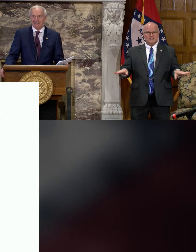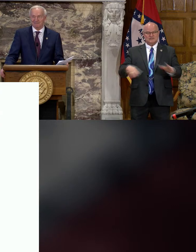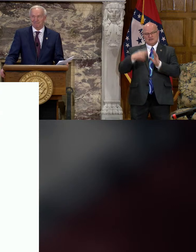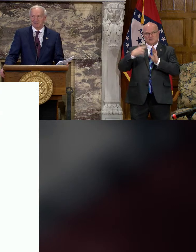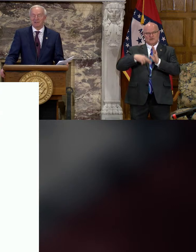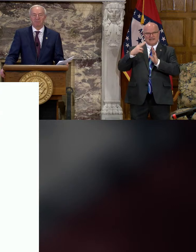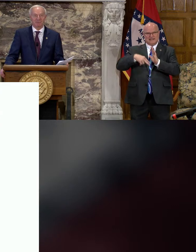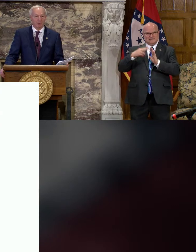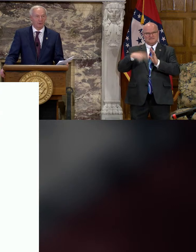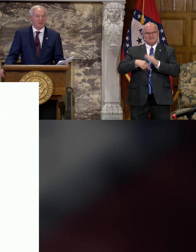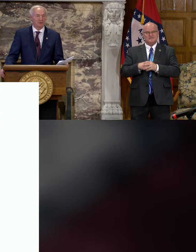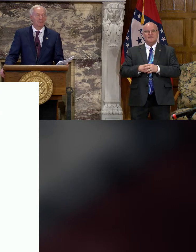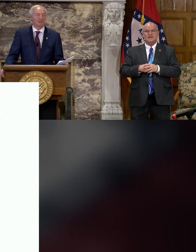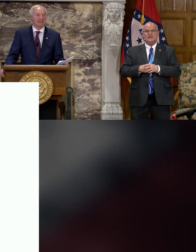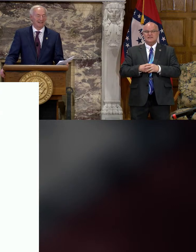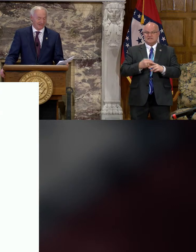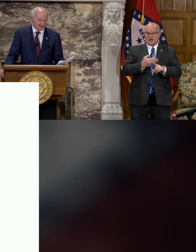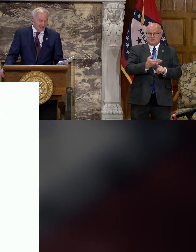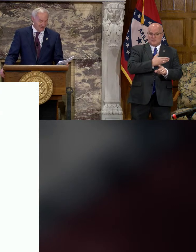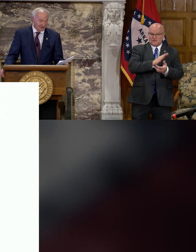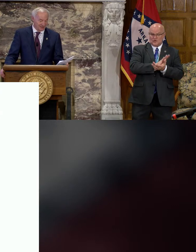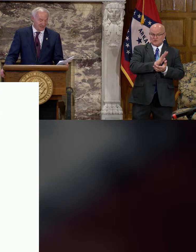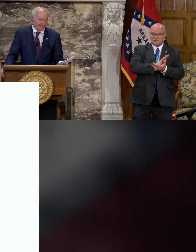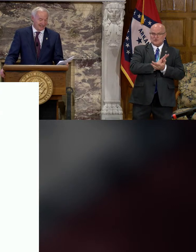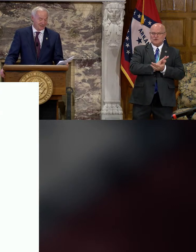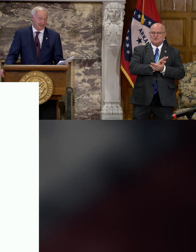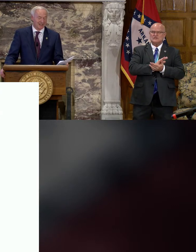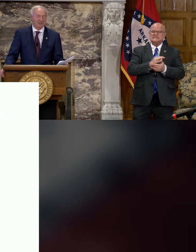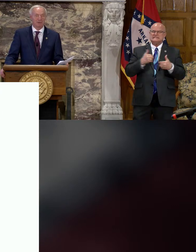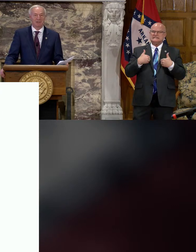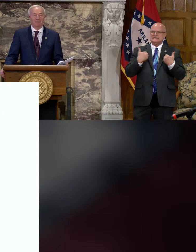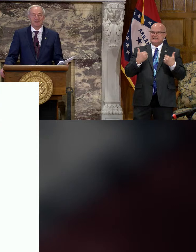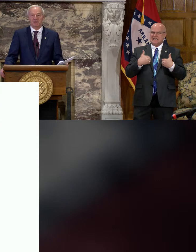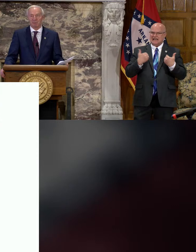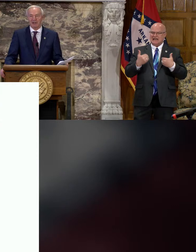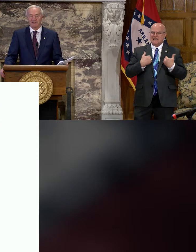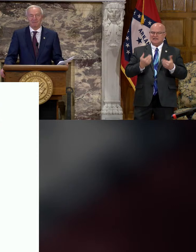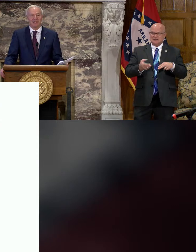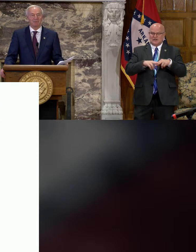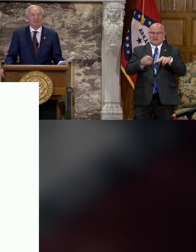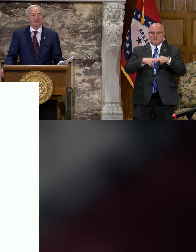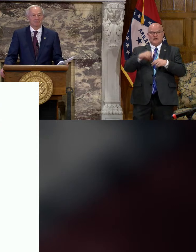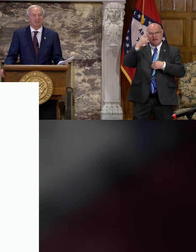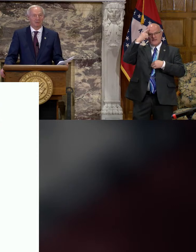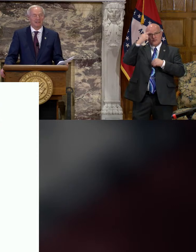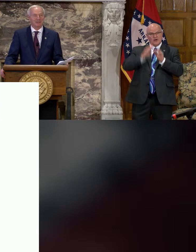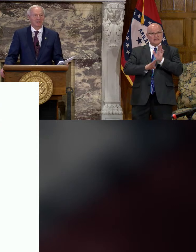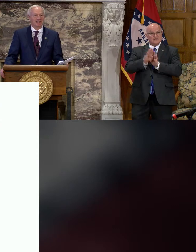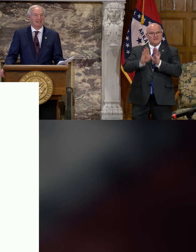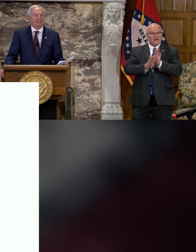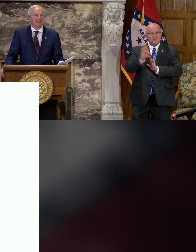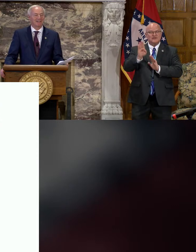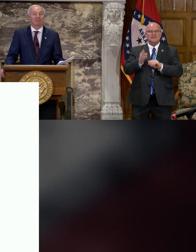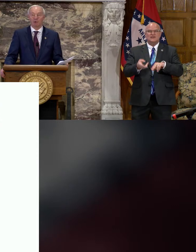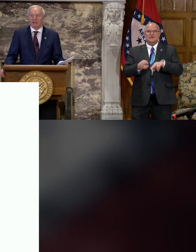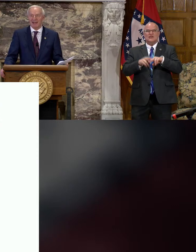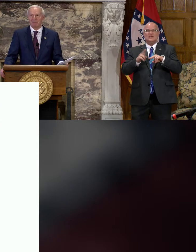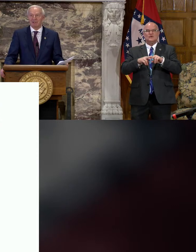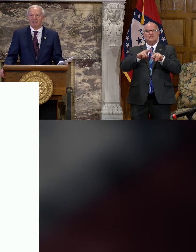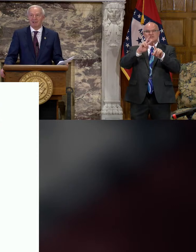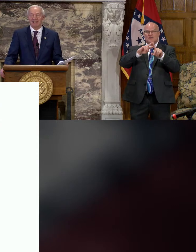in reading before school at that tender young age, to increase their brain development, to increase